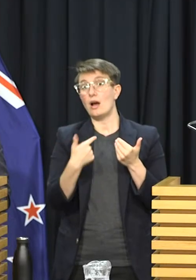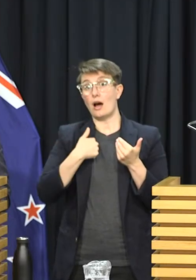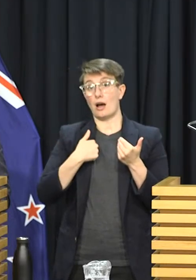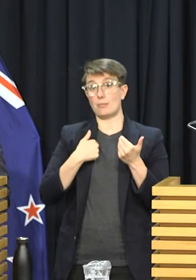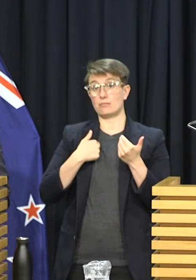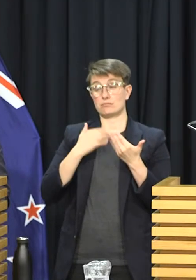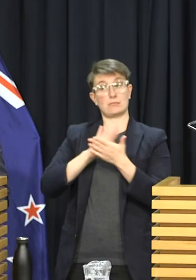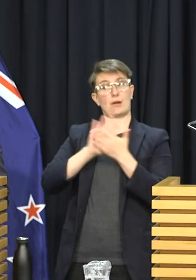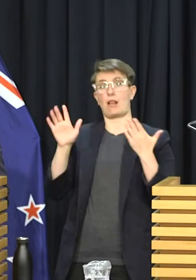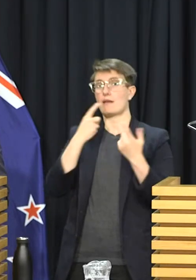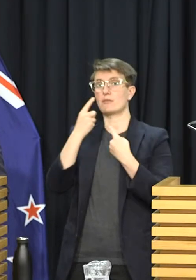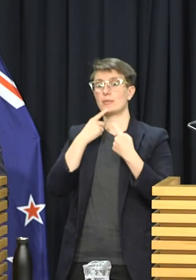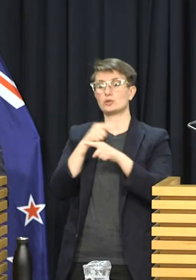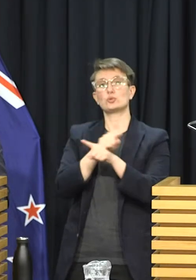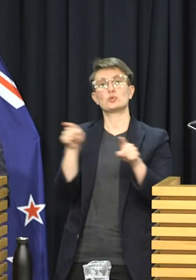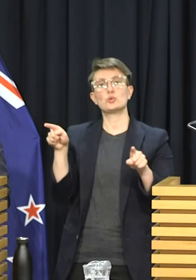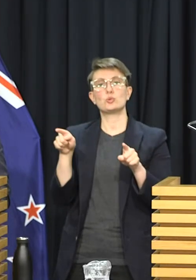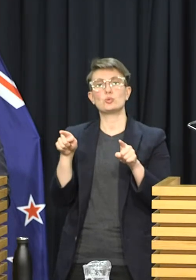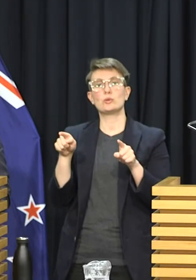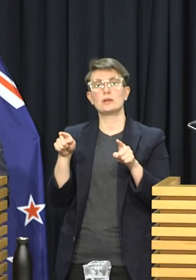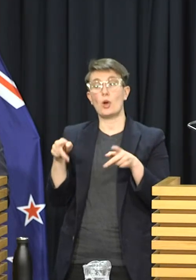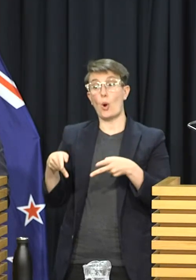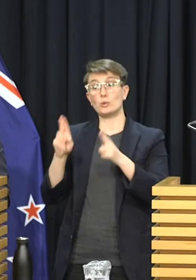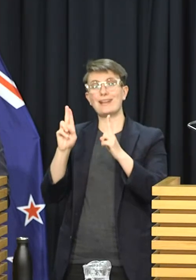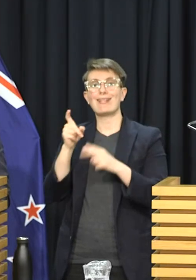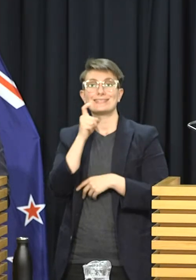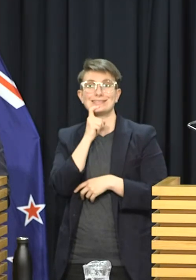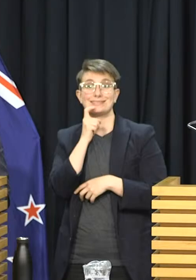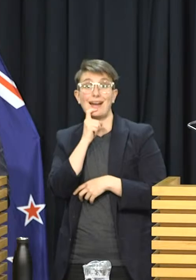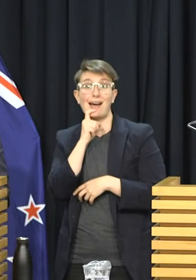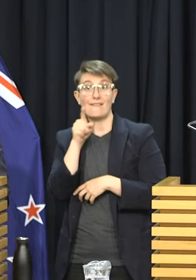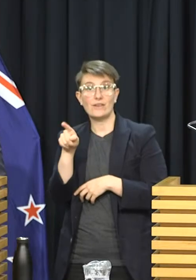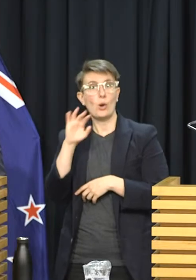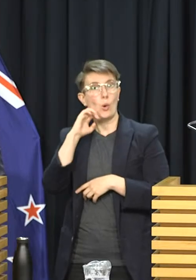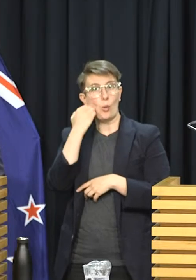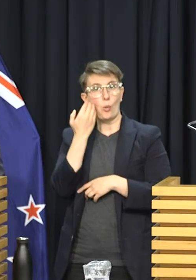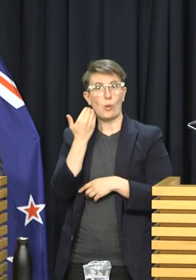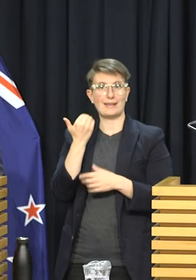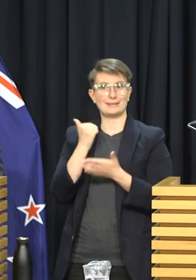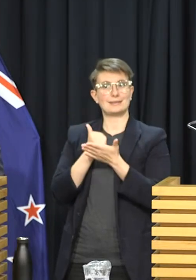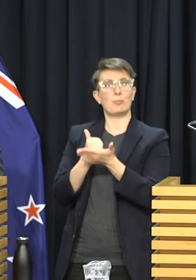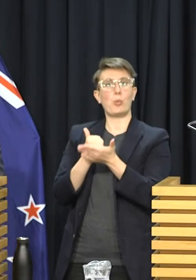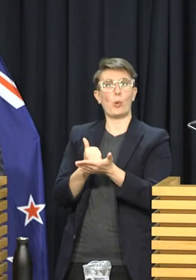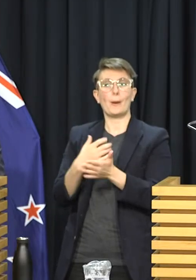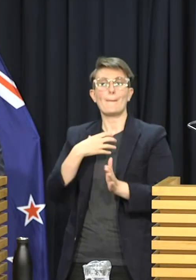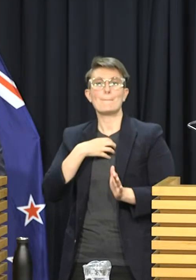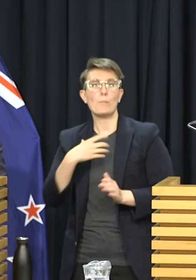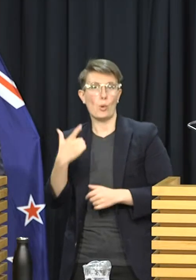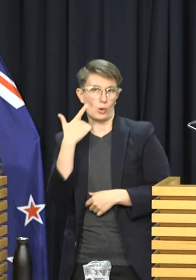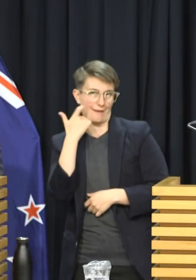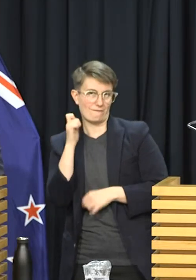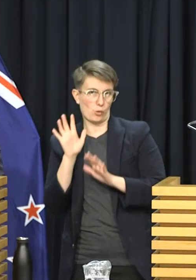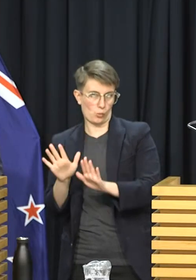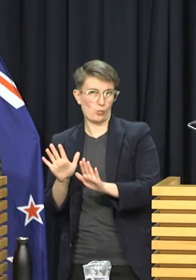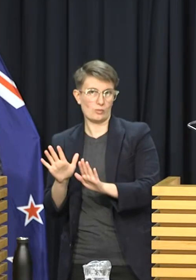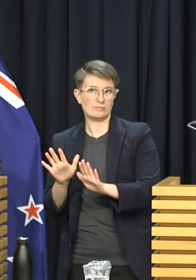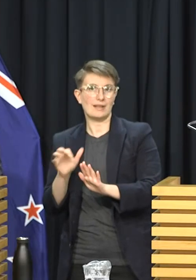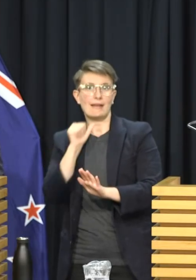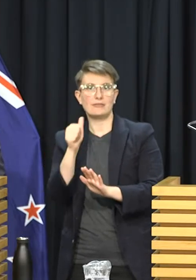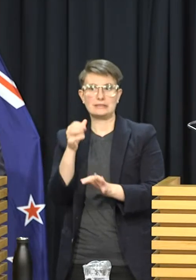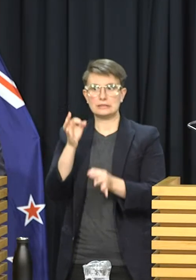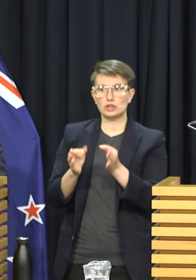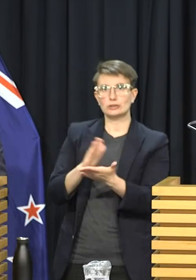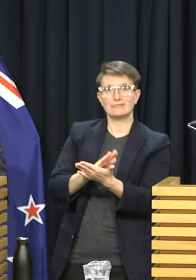MIQ facilities that I will always support them making decisions to be cautious when it comes to this sort of thing rather than have regrets